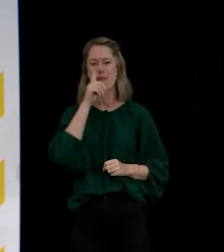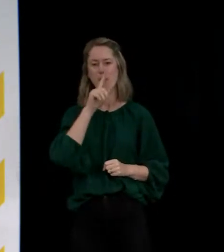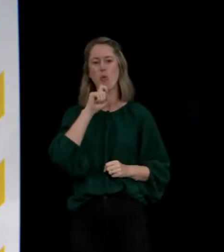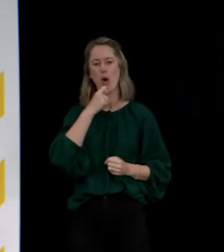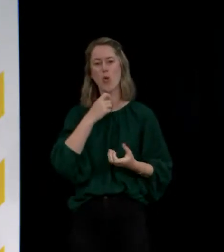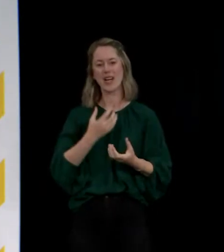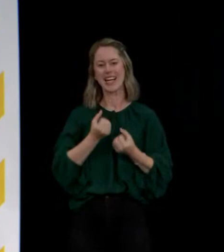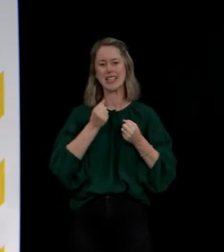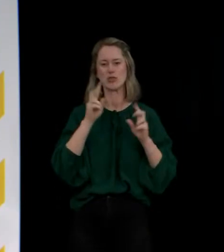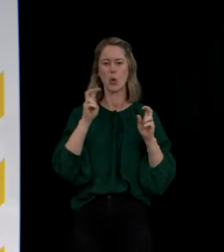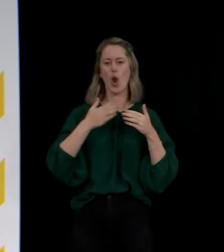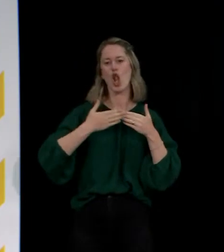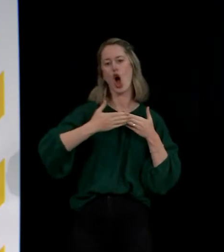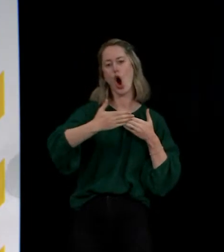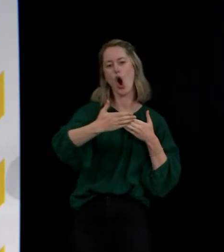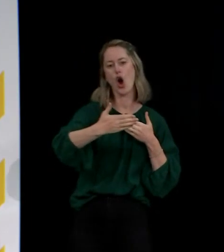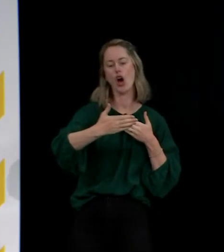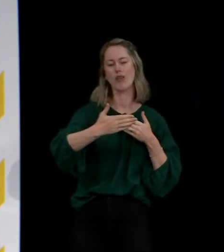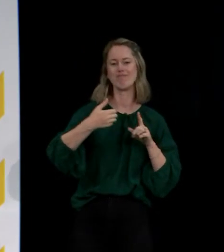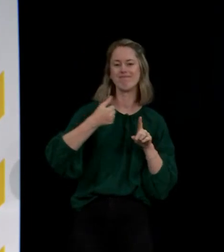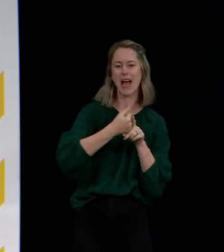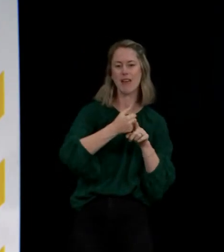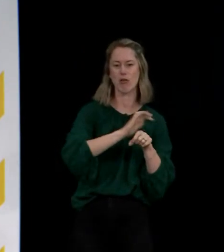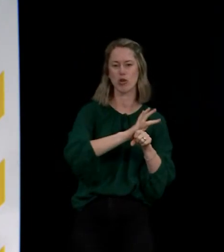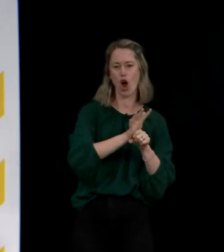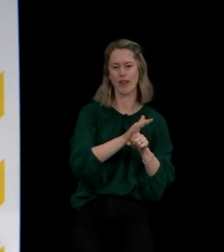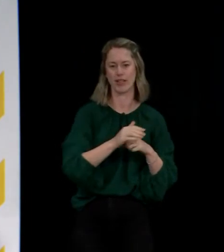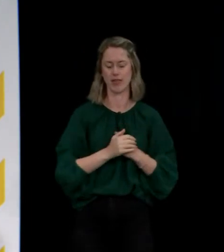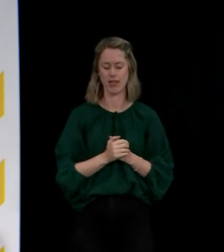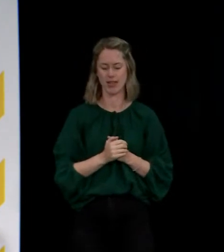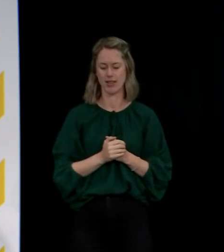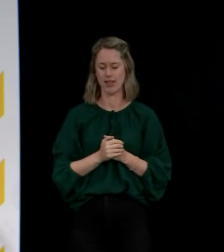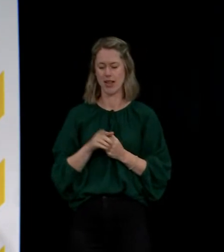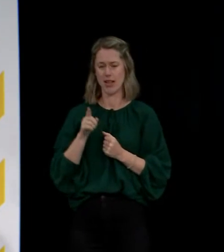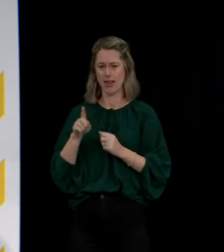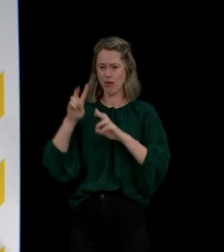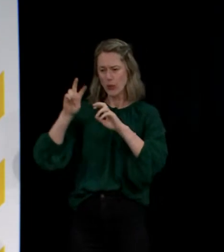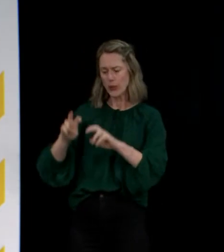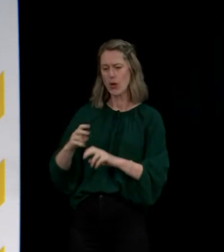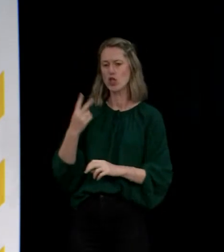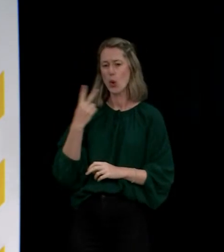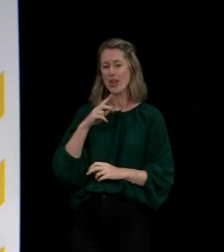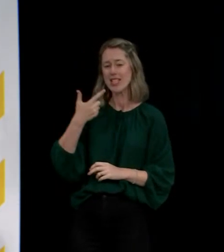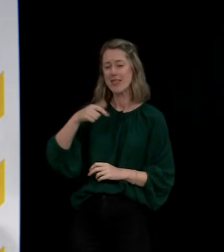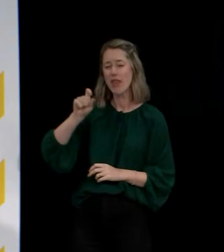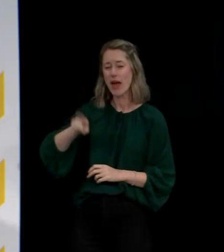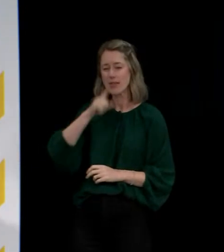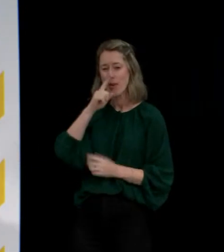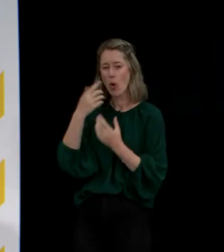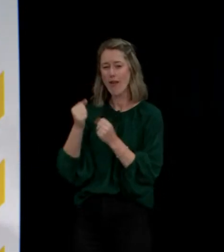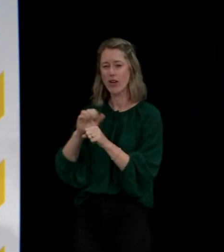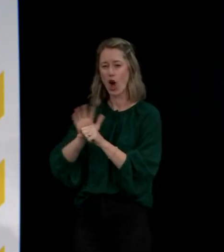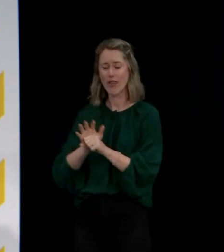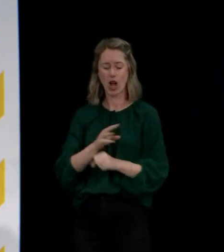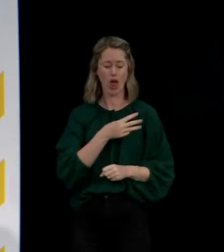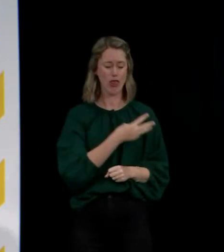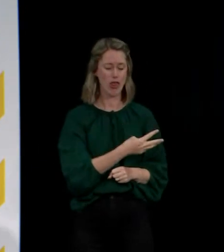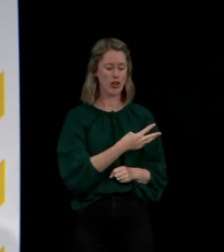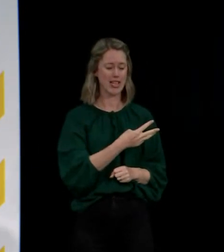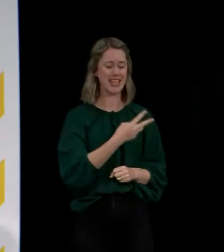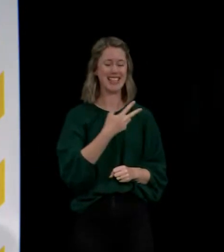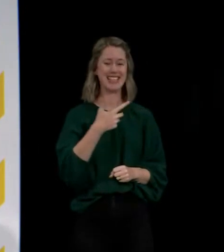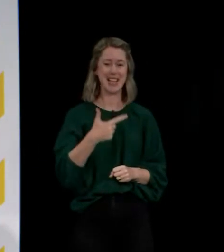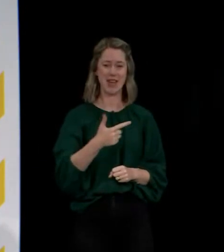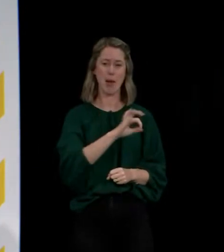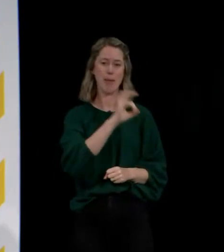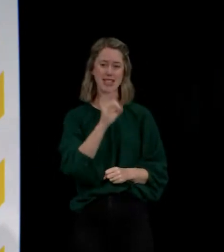long COVID. This study included more than 270,000 people recovering there. They found